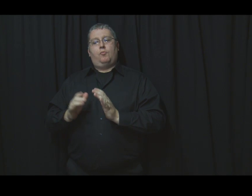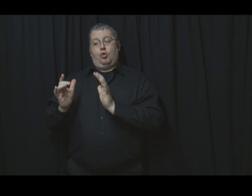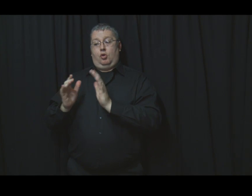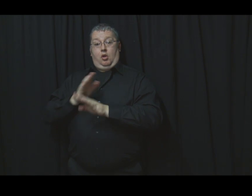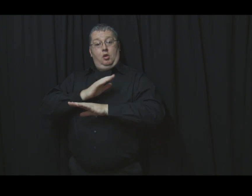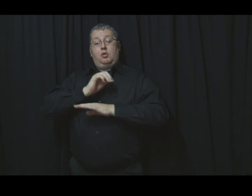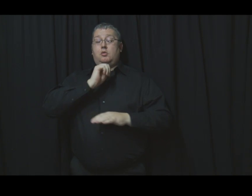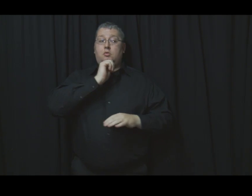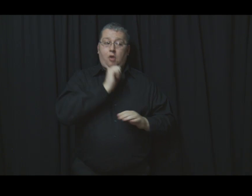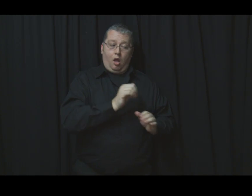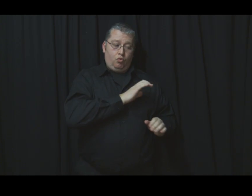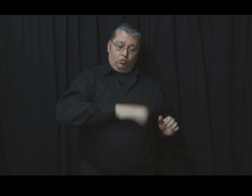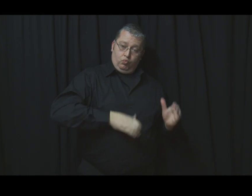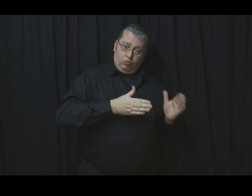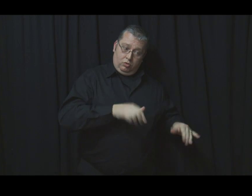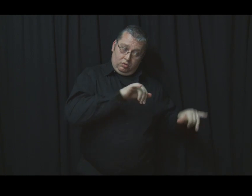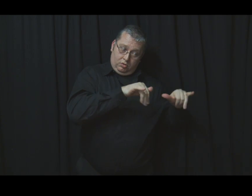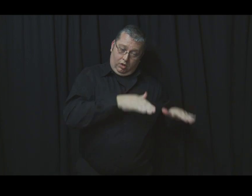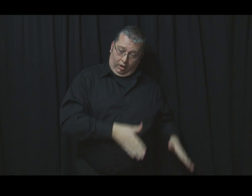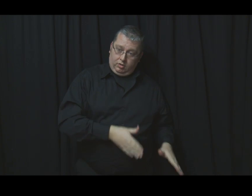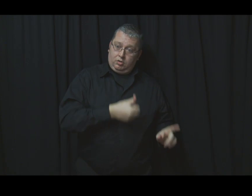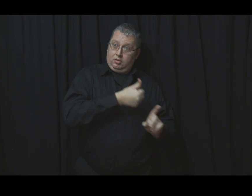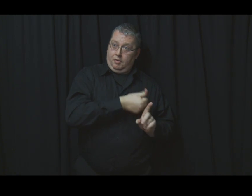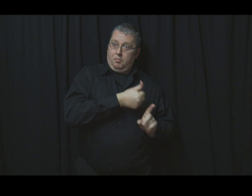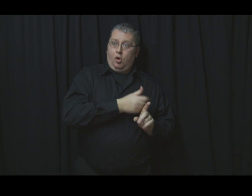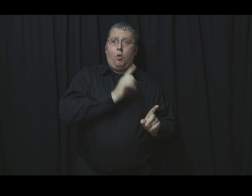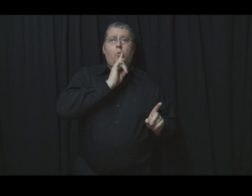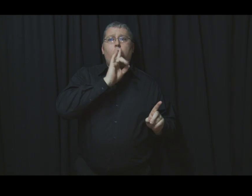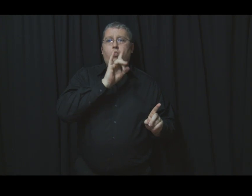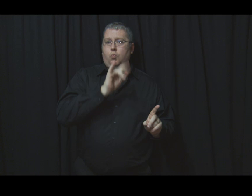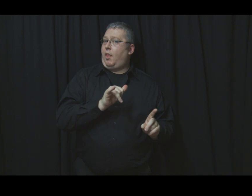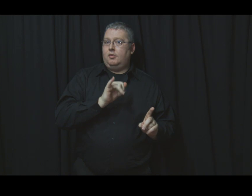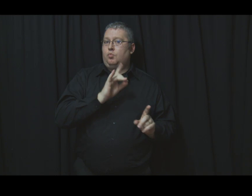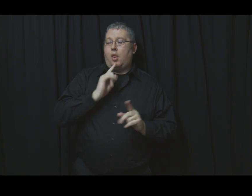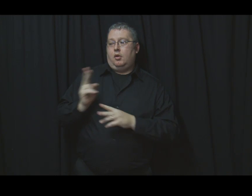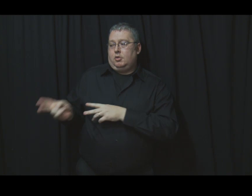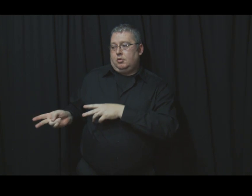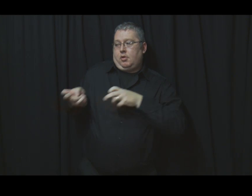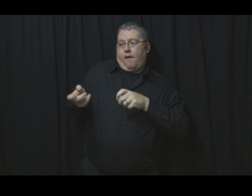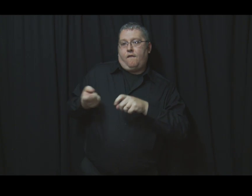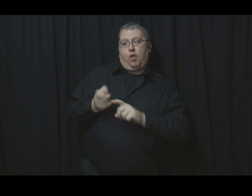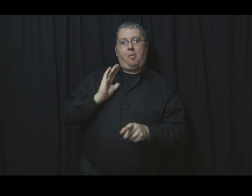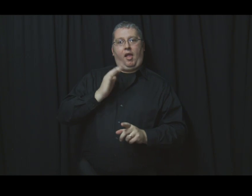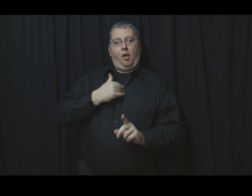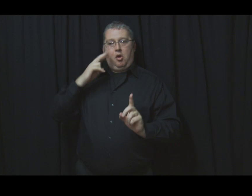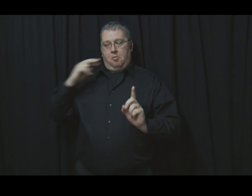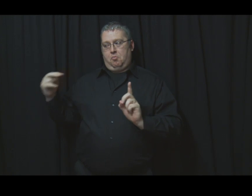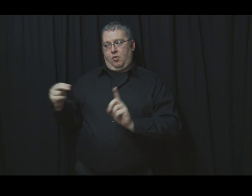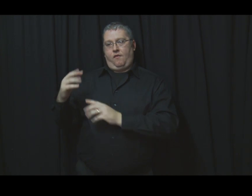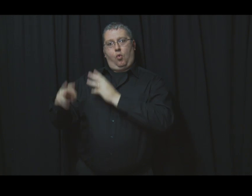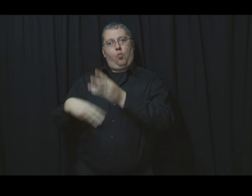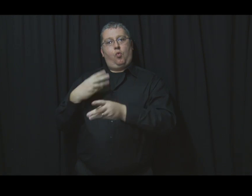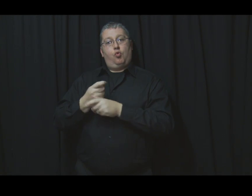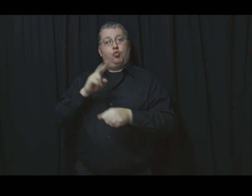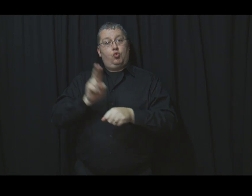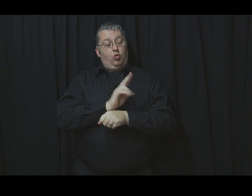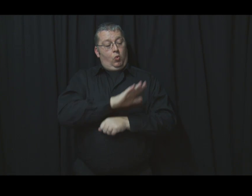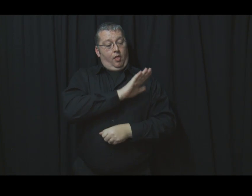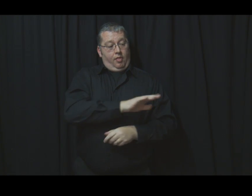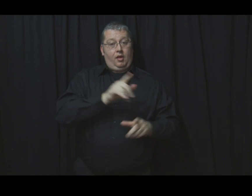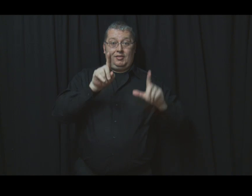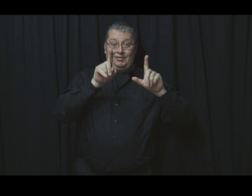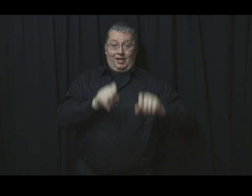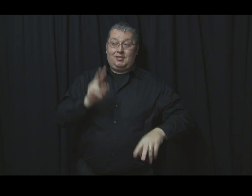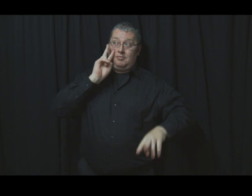non-Christian scientists, I should say, non-Christian scientists are really borrowing from the Christian worldview anyway to carry out their experimental or observational